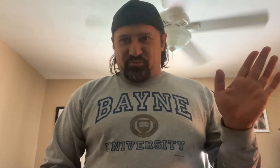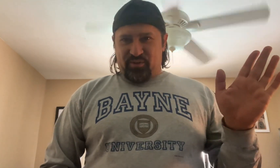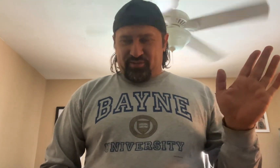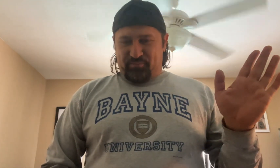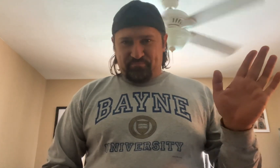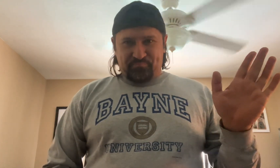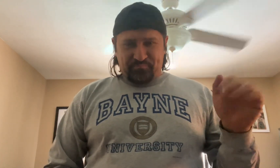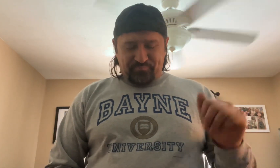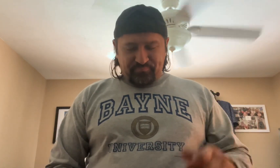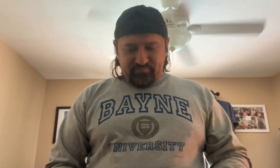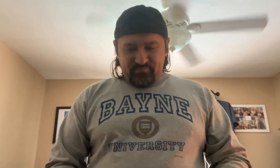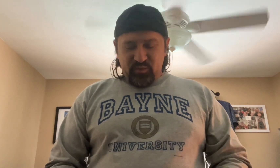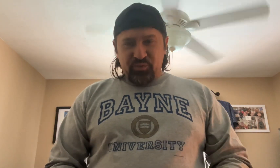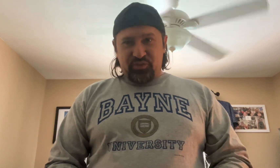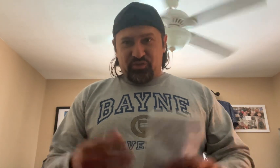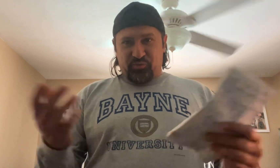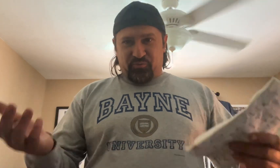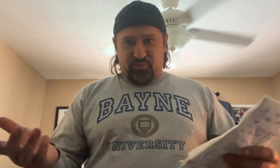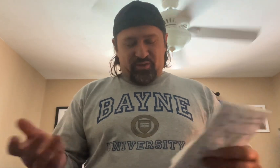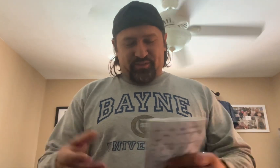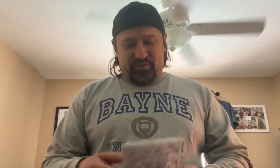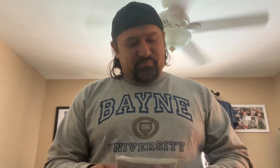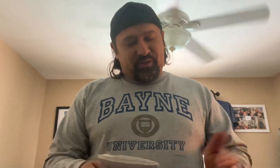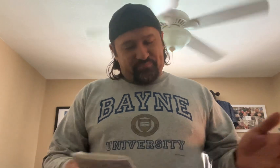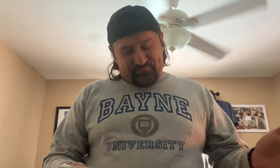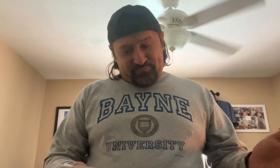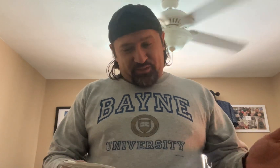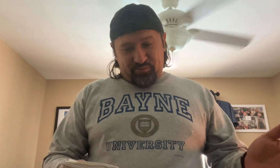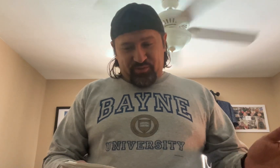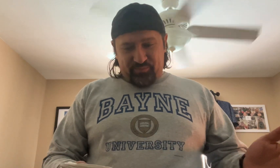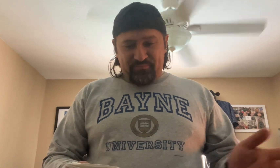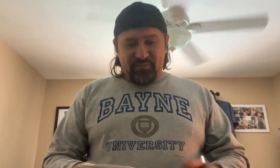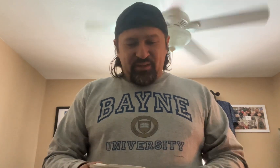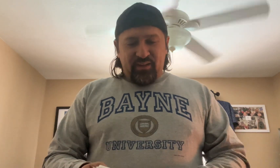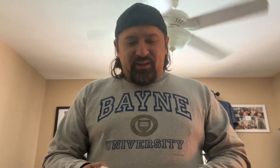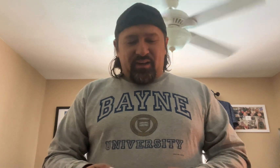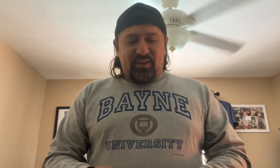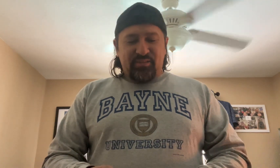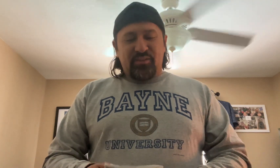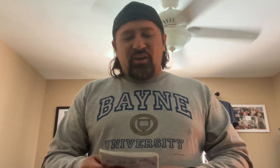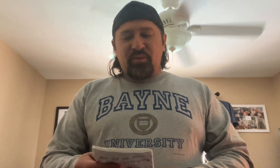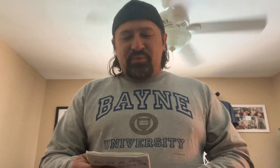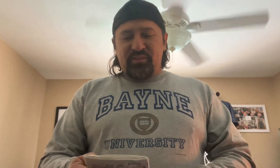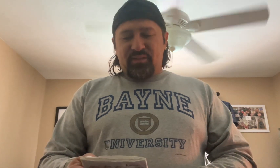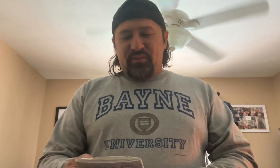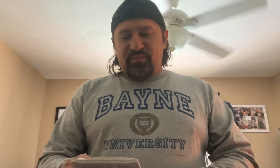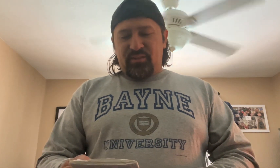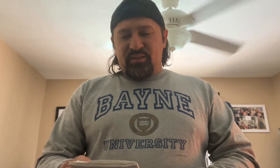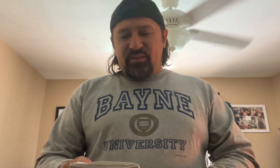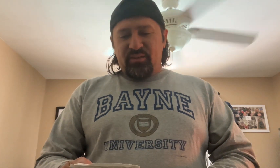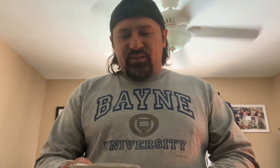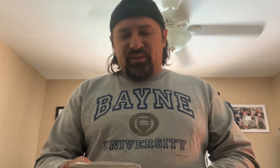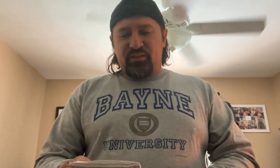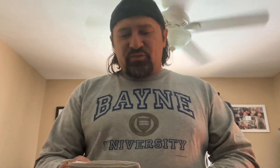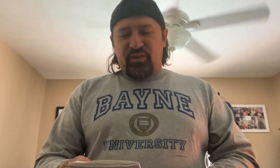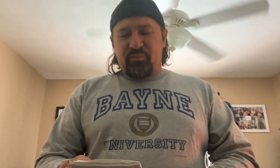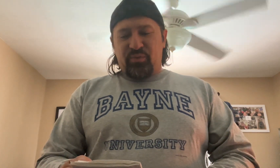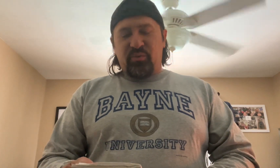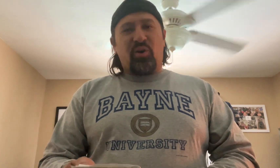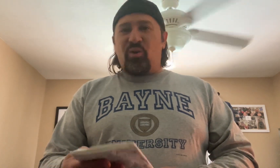Roxy, which is short for Roxy, but you never know. He said, "God be safety and drive with you